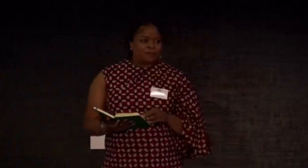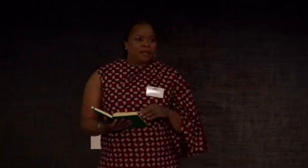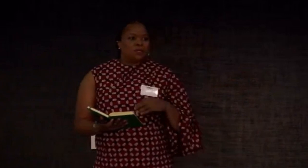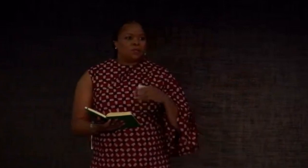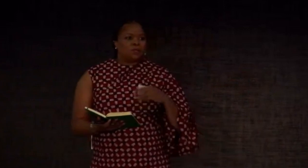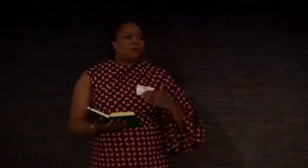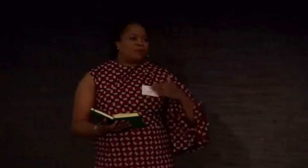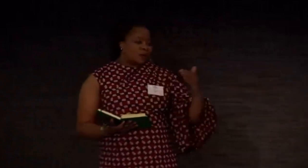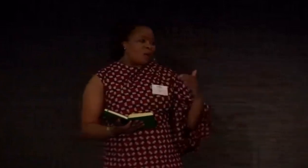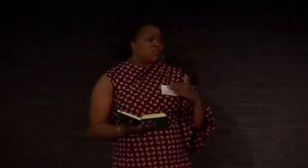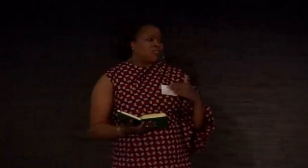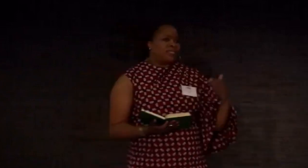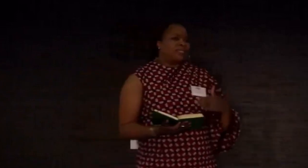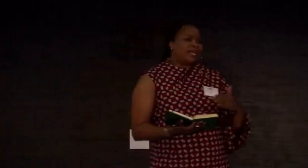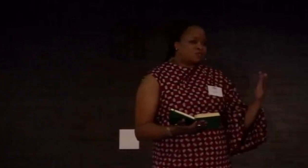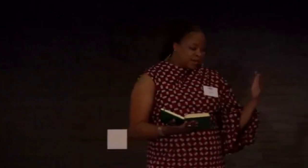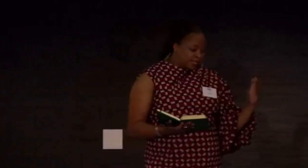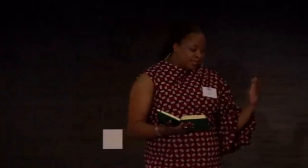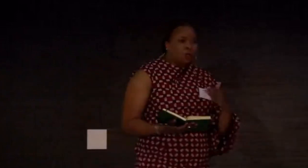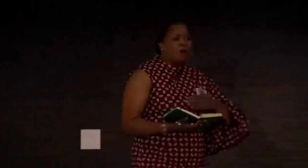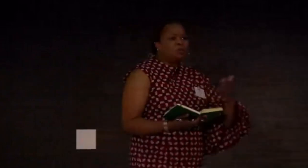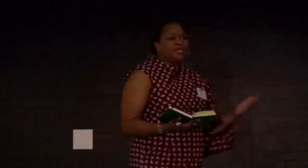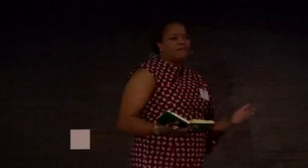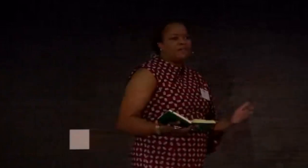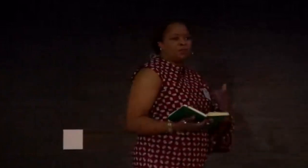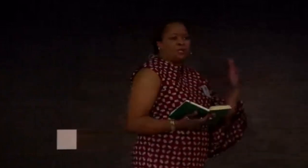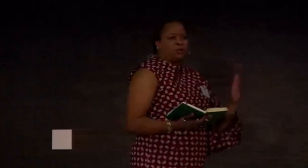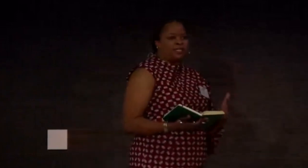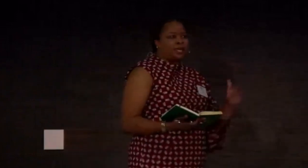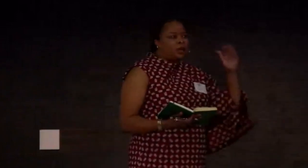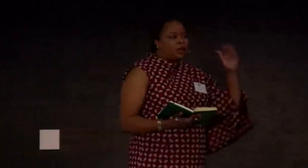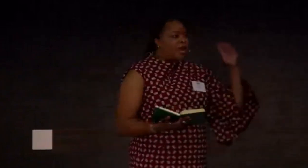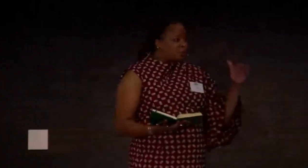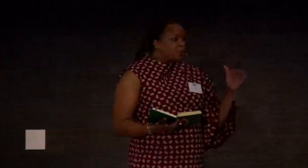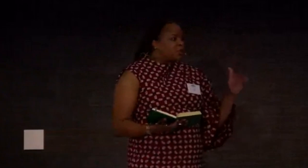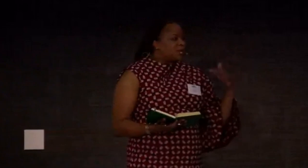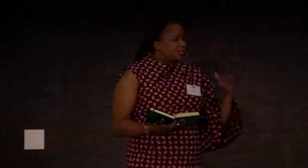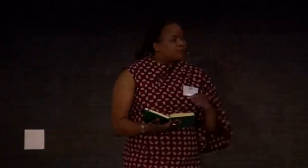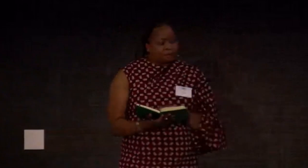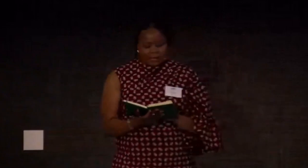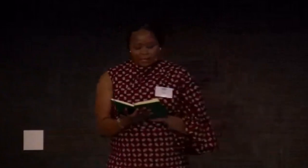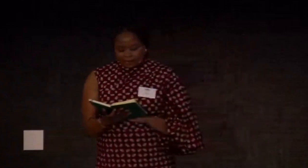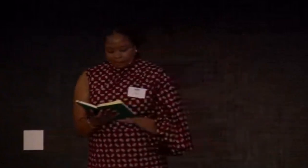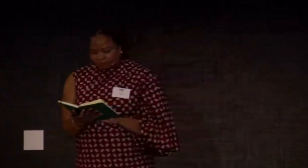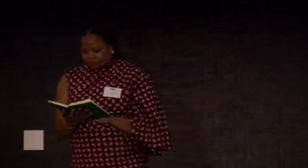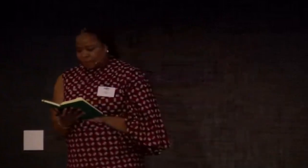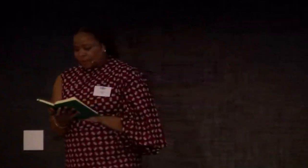programs. So part of the bigger, wider strategy in the next 3 years is to look, how do we diversify to make sure that we are able to enter different